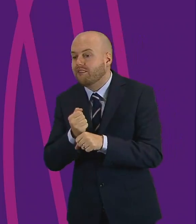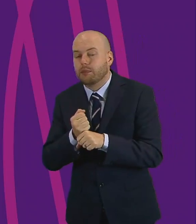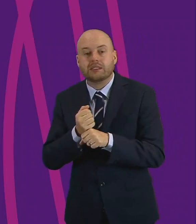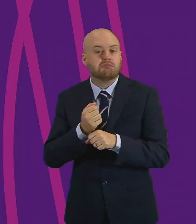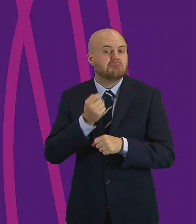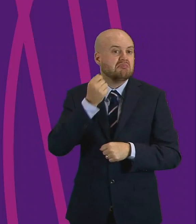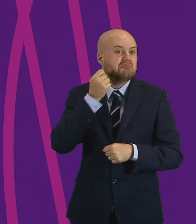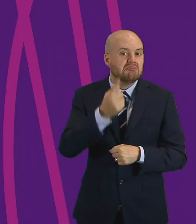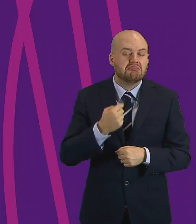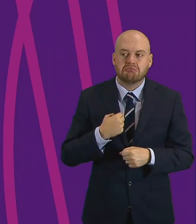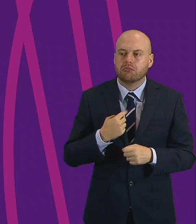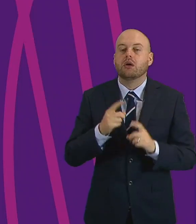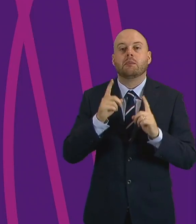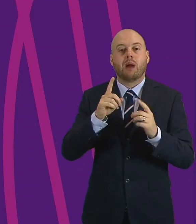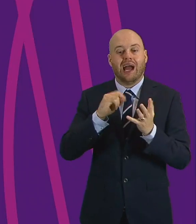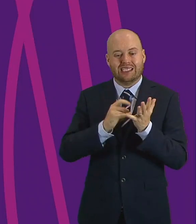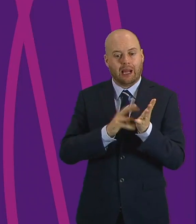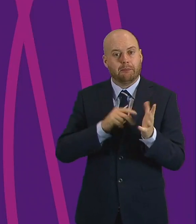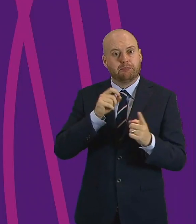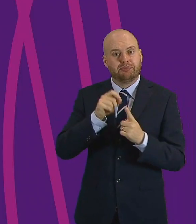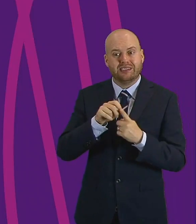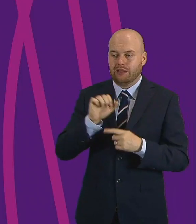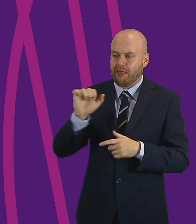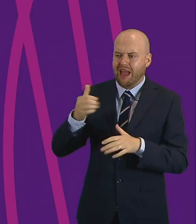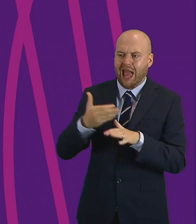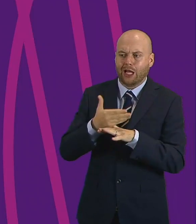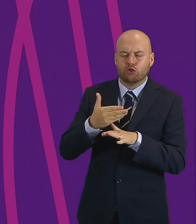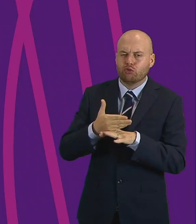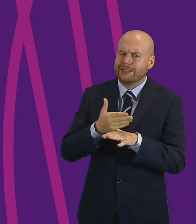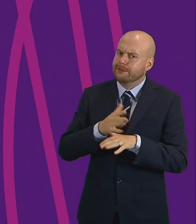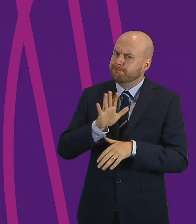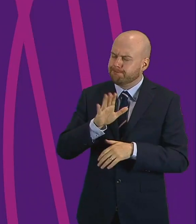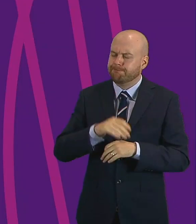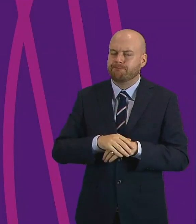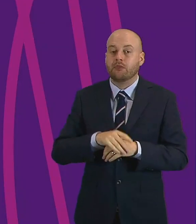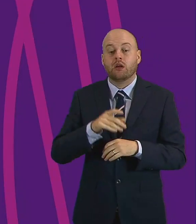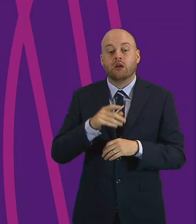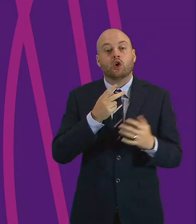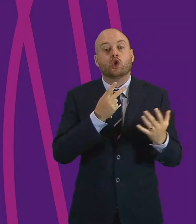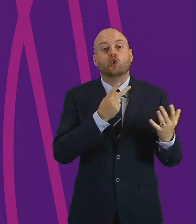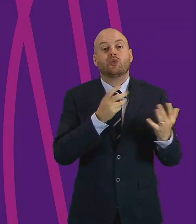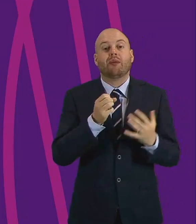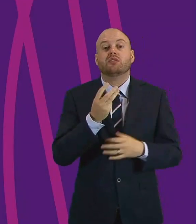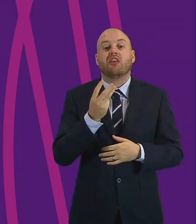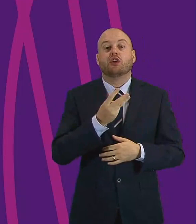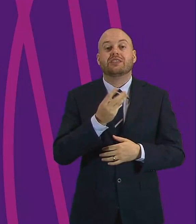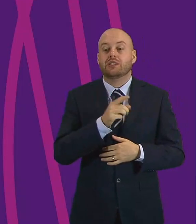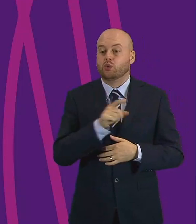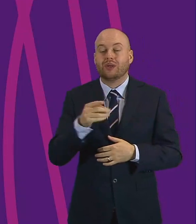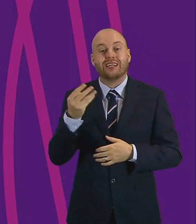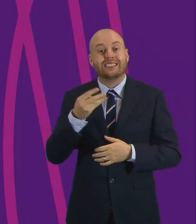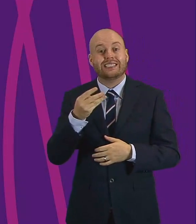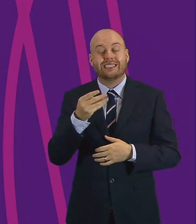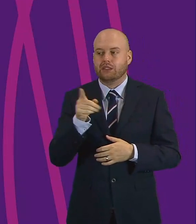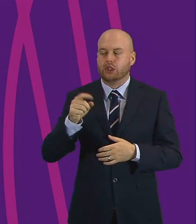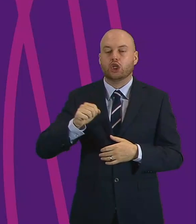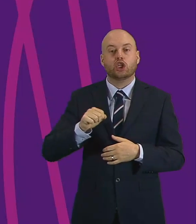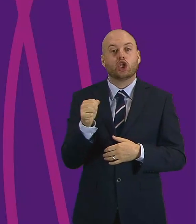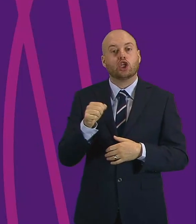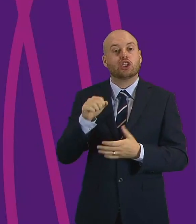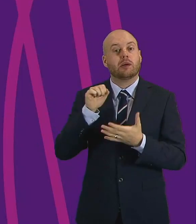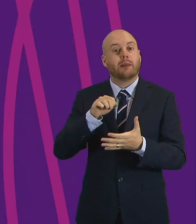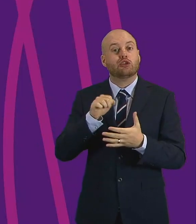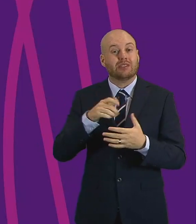by the SNP's actions. In the period from 2013 to 2019, the cut to the Scottish budget from the UK Government has